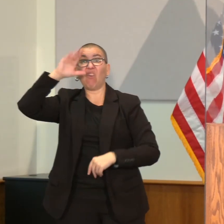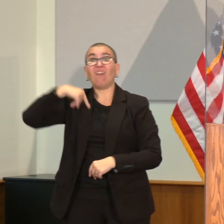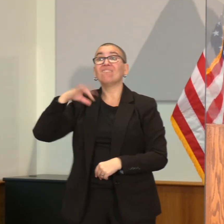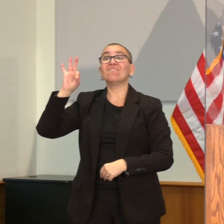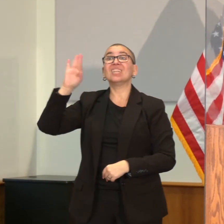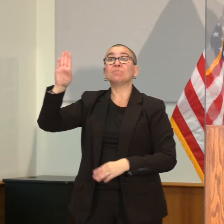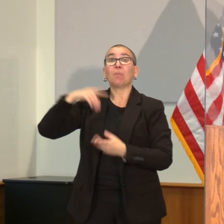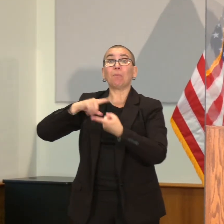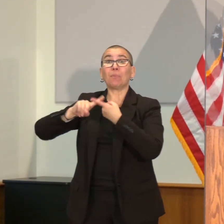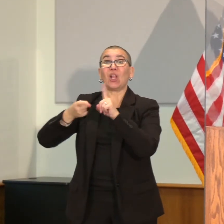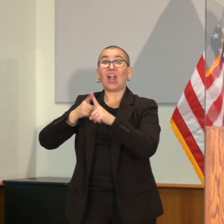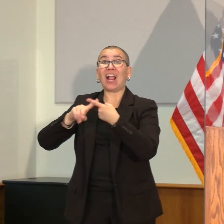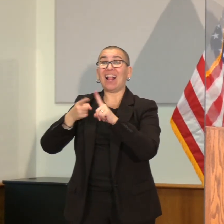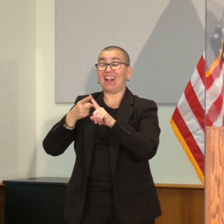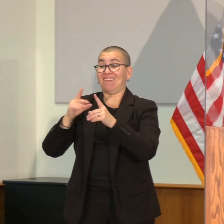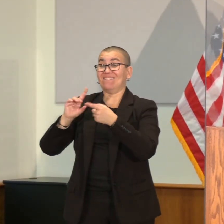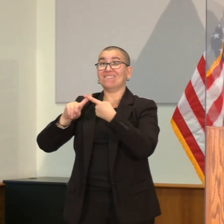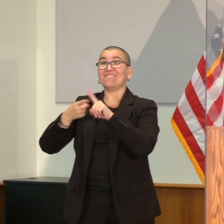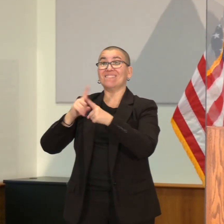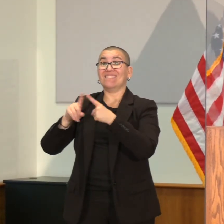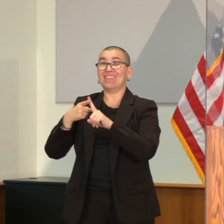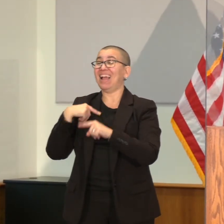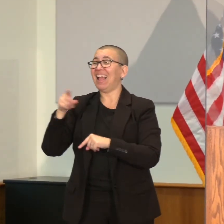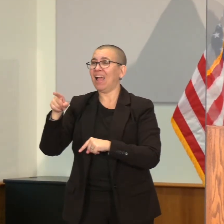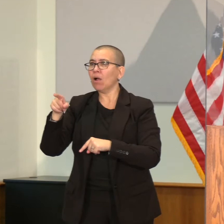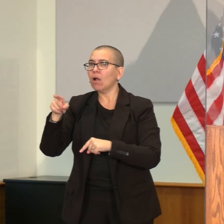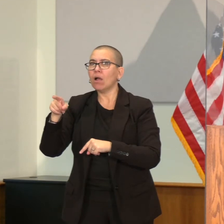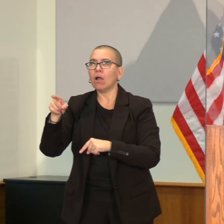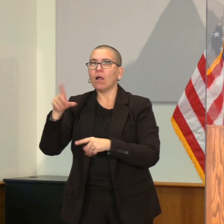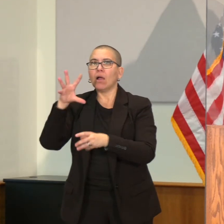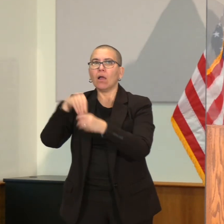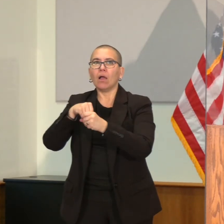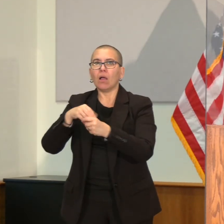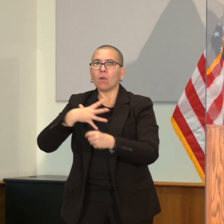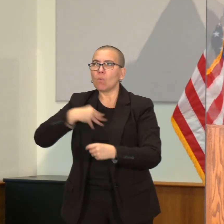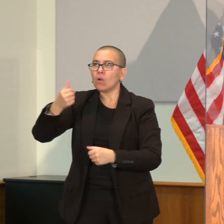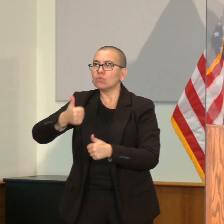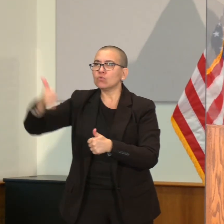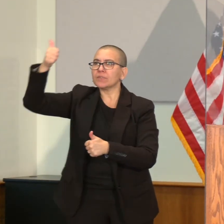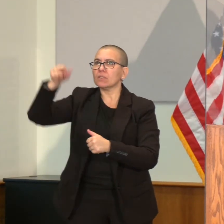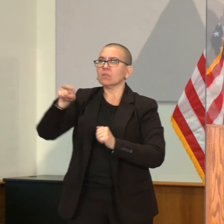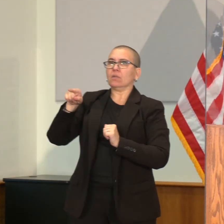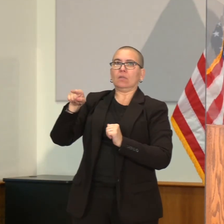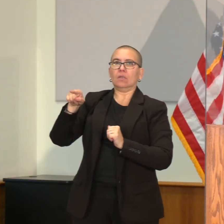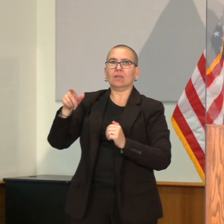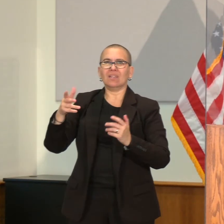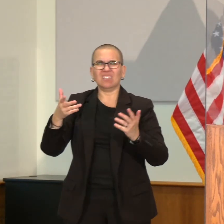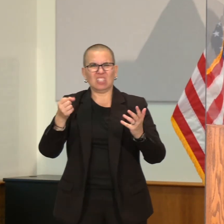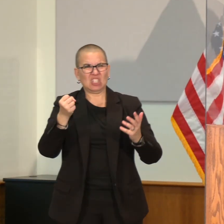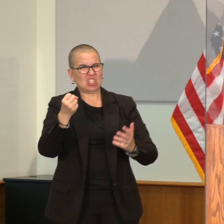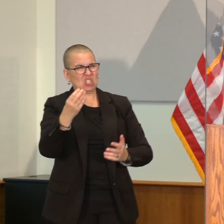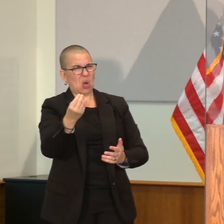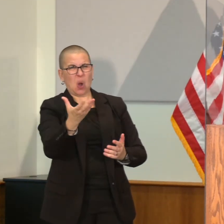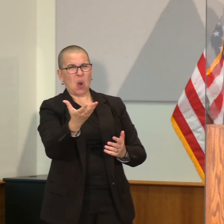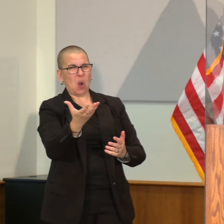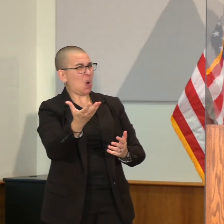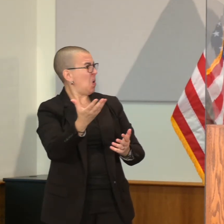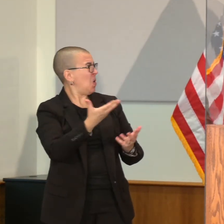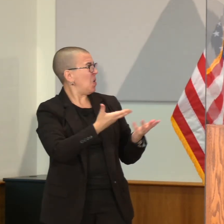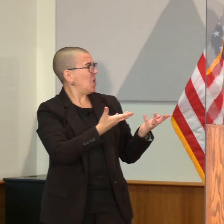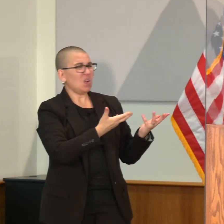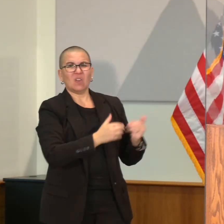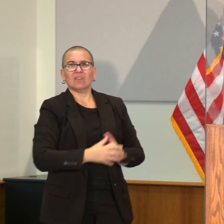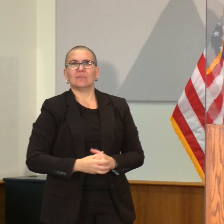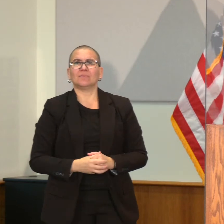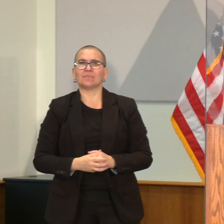Amendment constitutional issues involving the protections. Are those real stumbling blocks, or is that just No, they're things. noise?